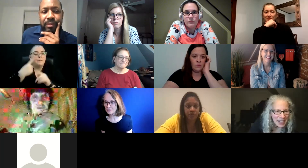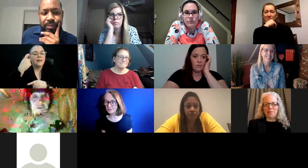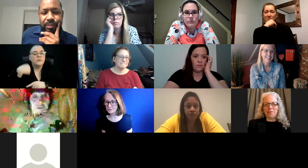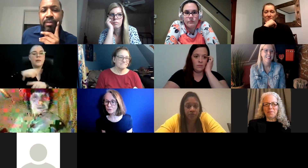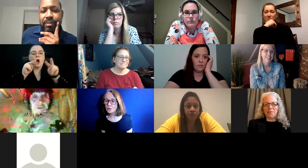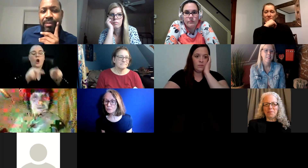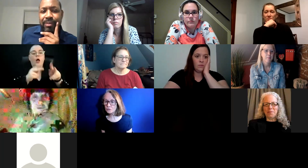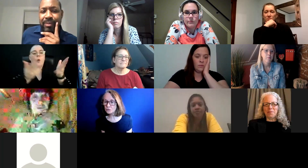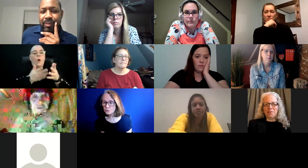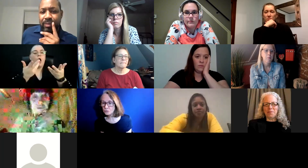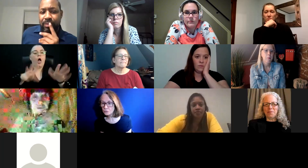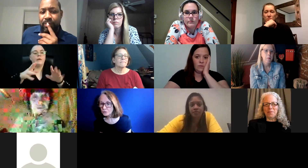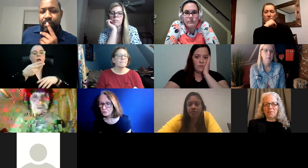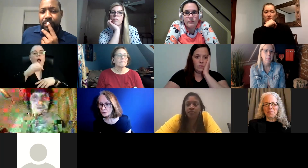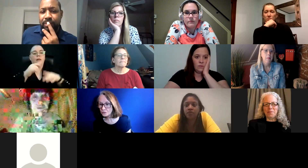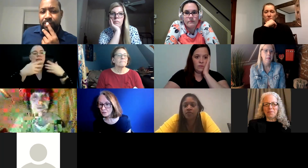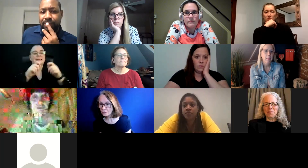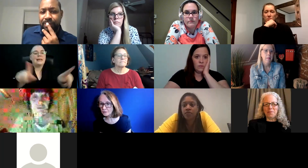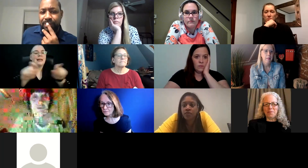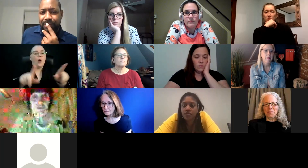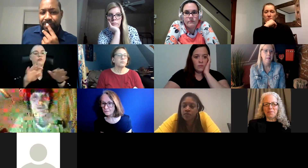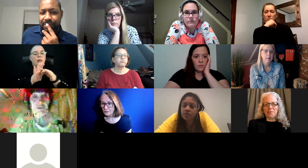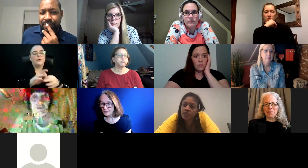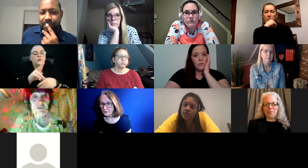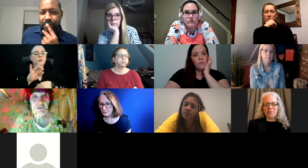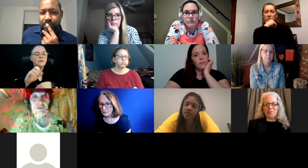So review USCED. And